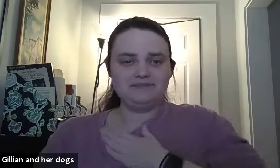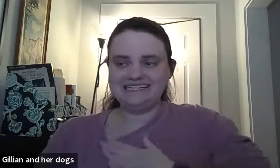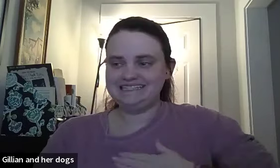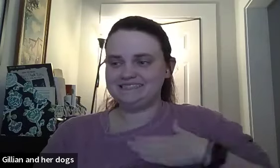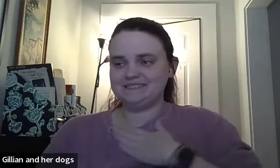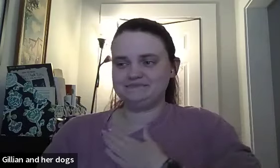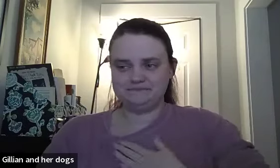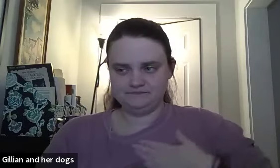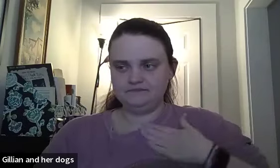Please.